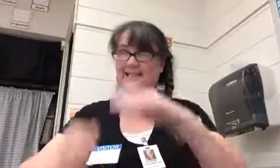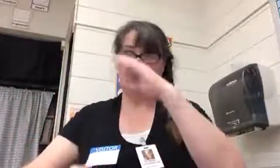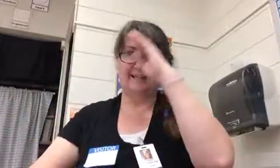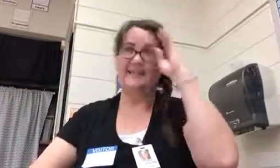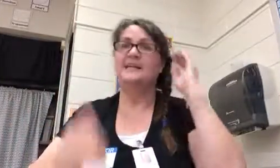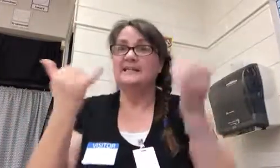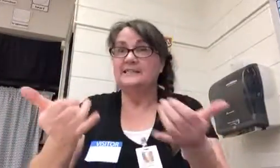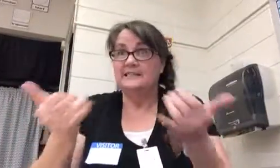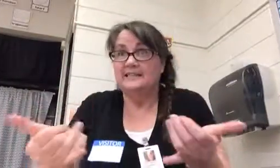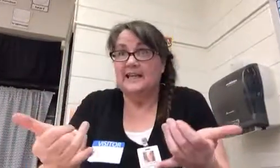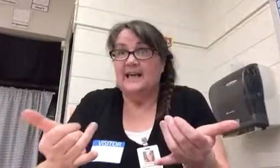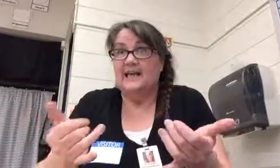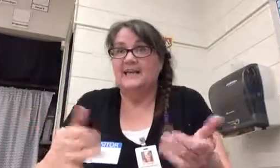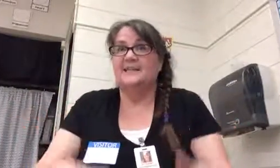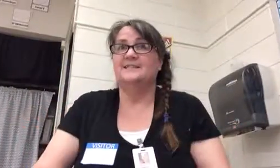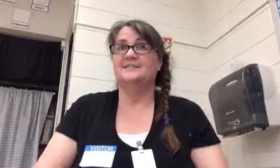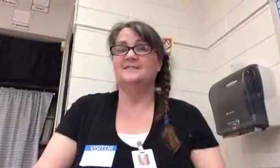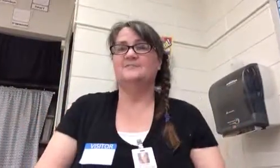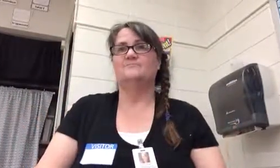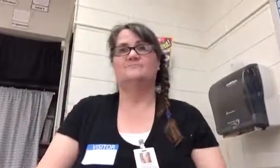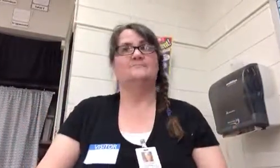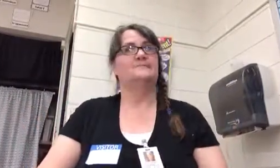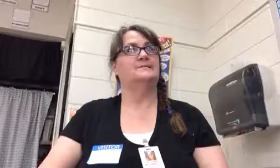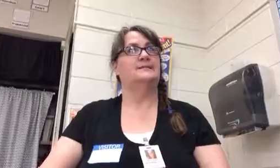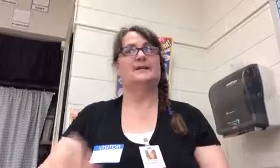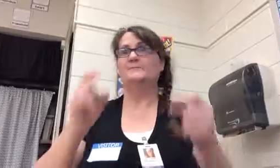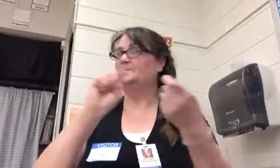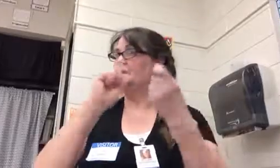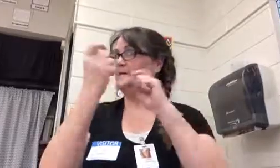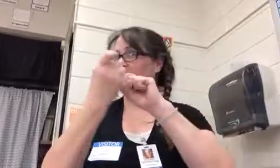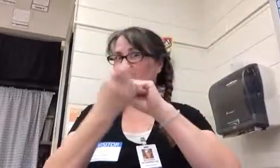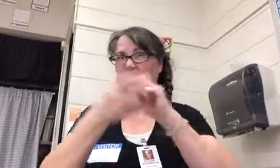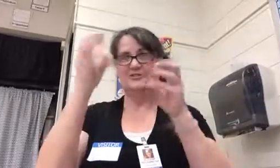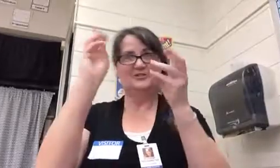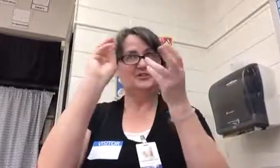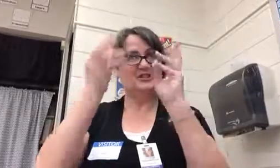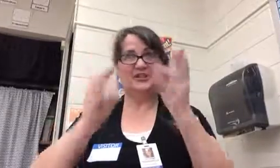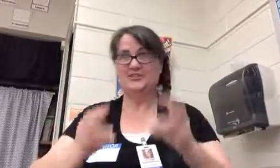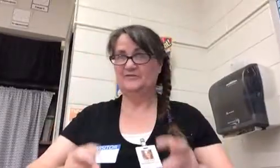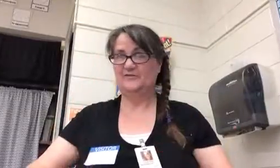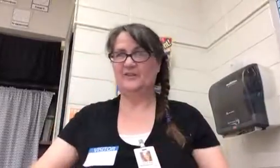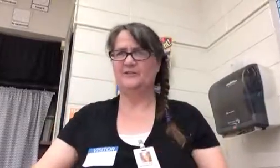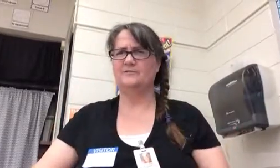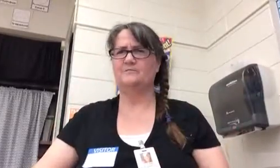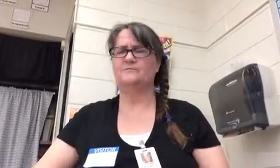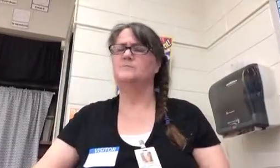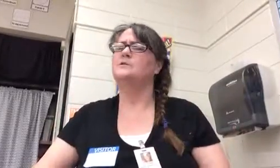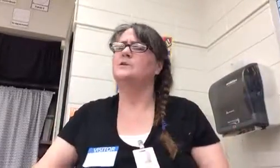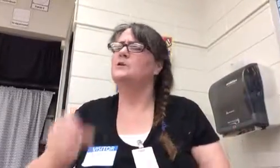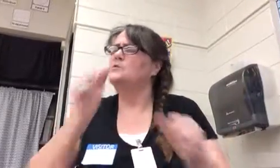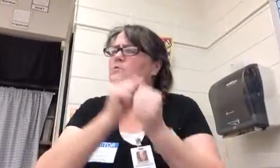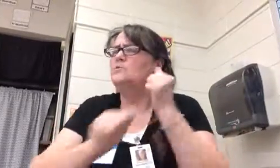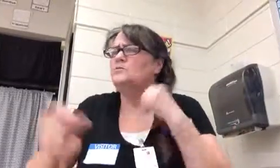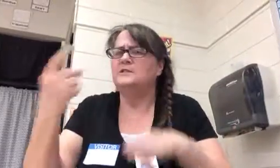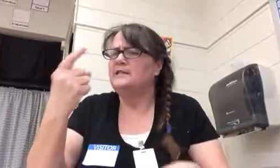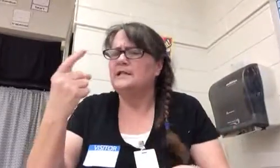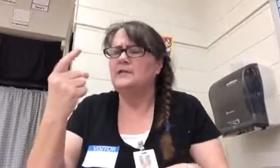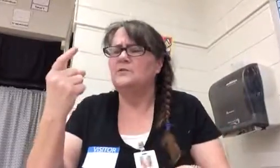today, we have had quite a change in weather. Was anyone outside yesterday evening, by chance? Yeah. What did you notice about